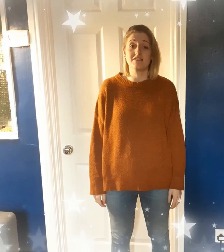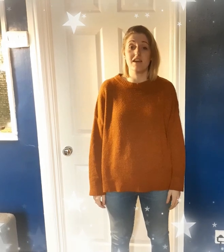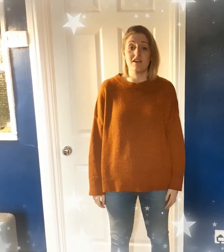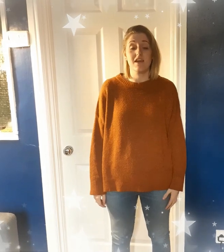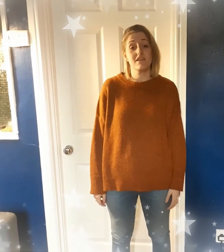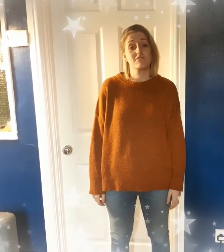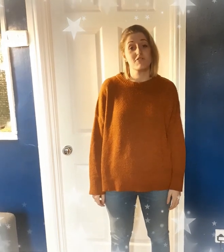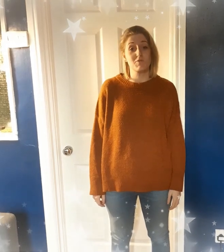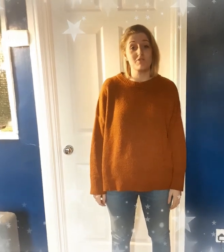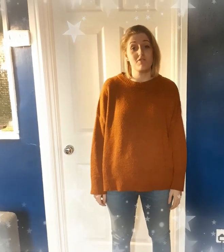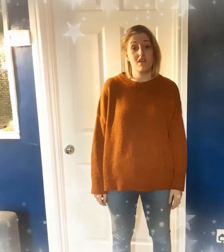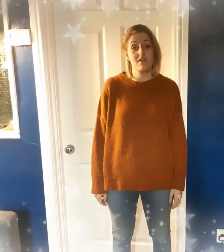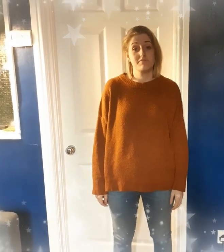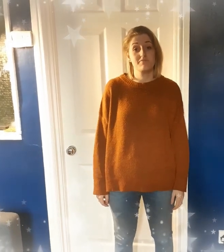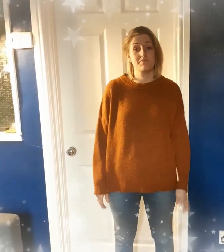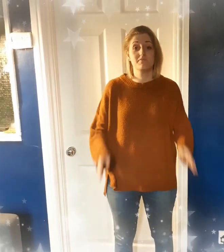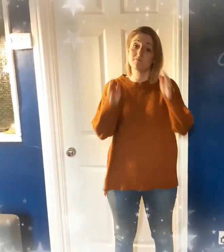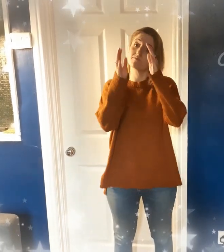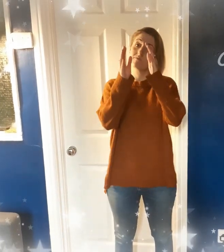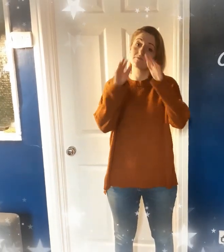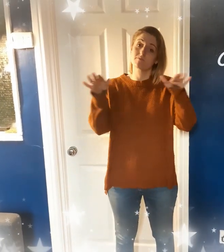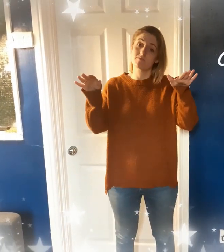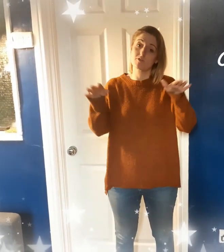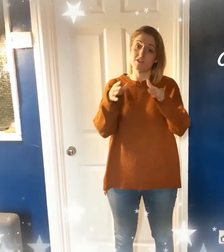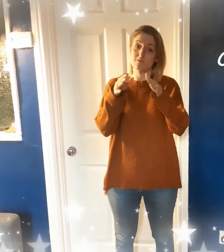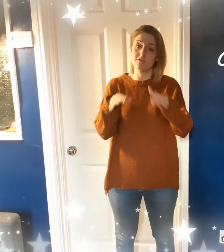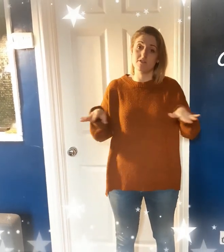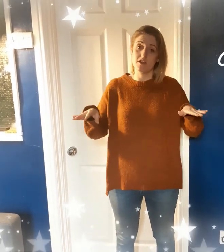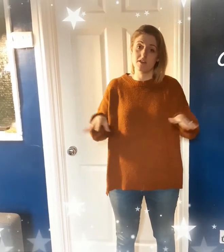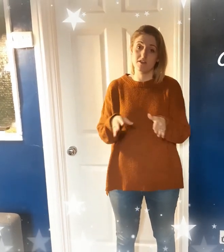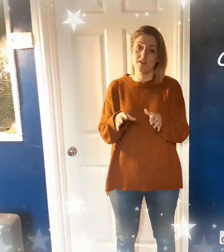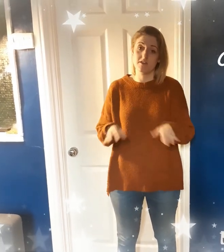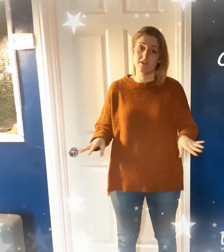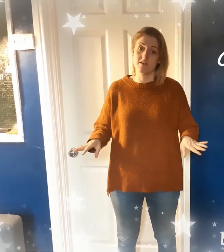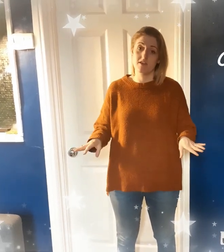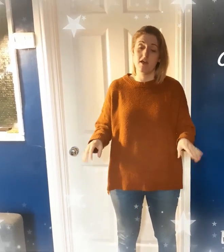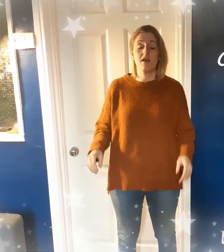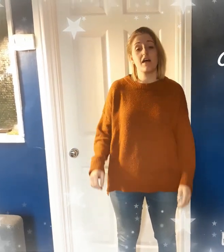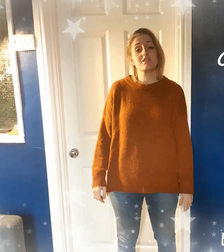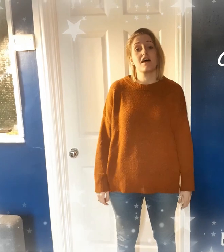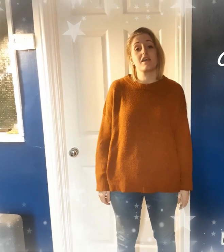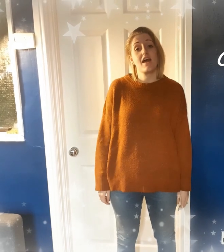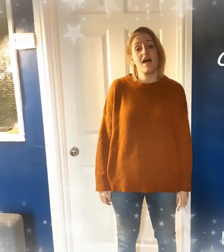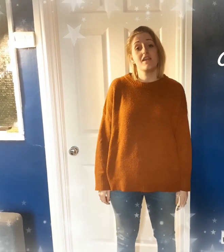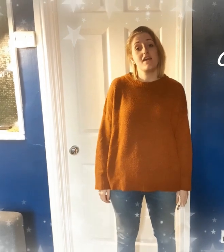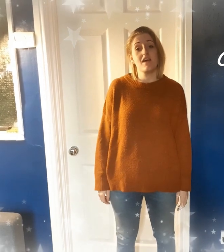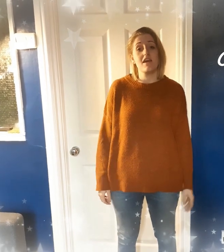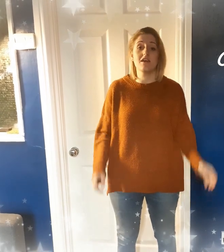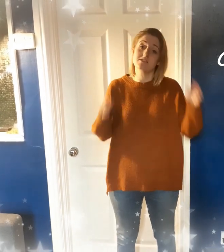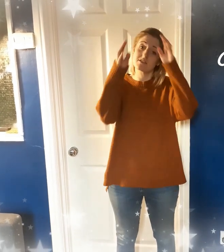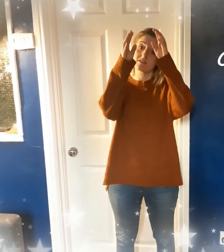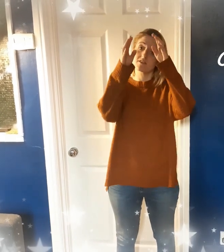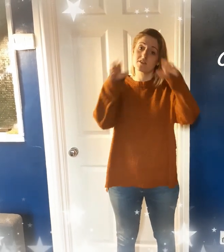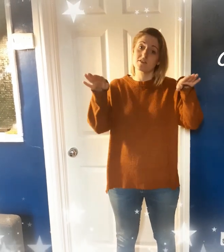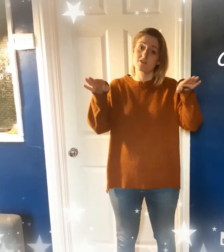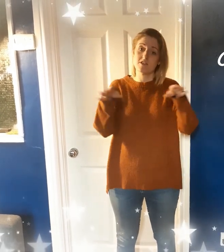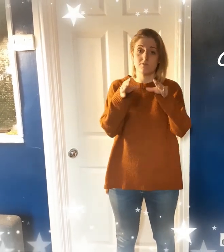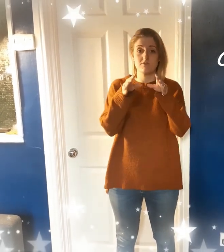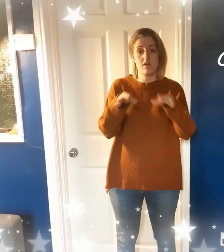sign is Christmas tree. Christmas tree. That sign again is